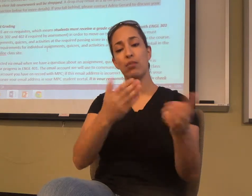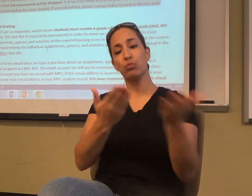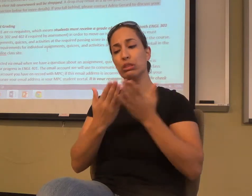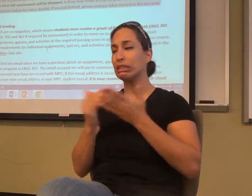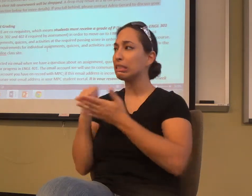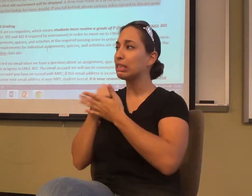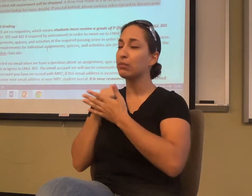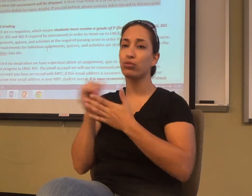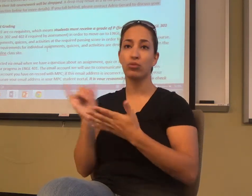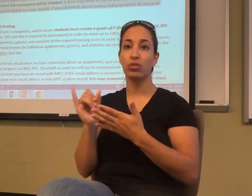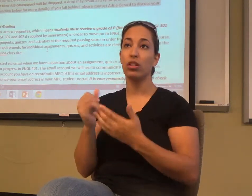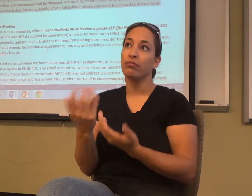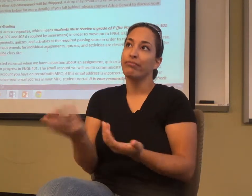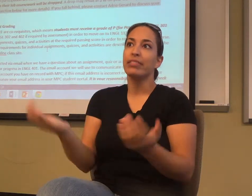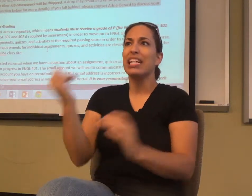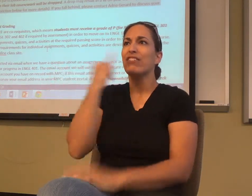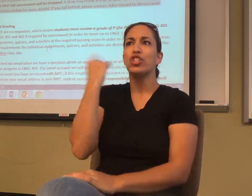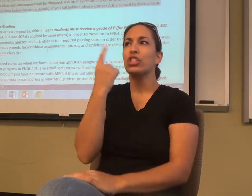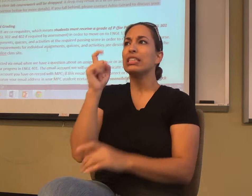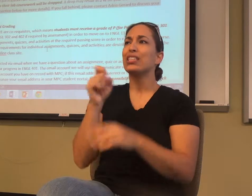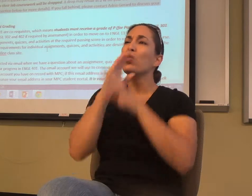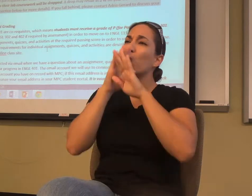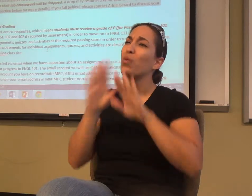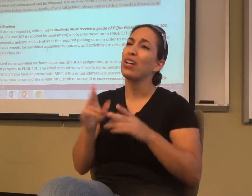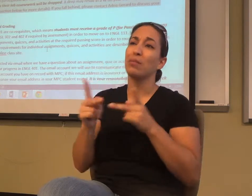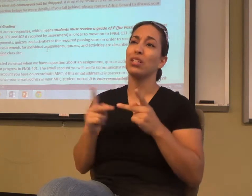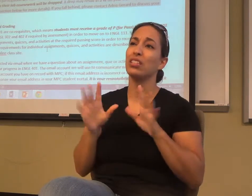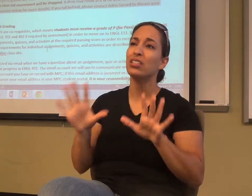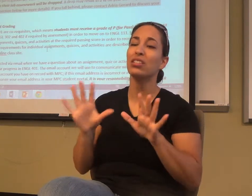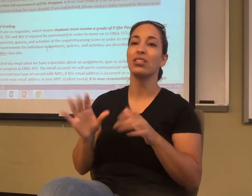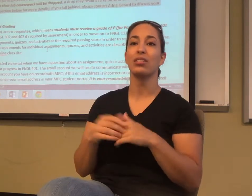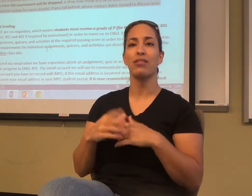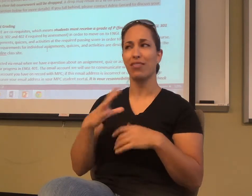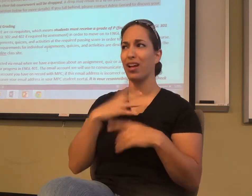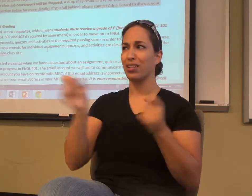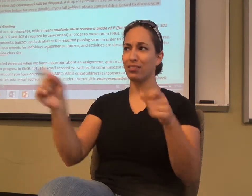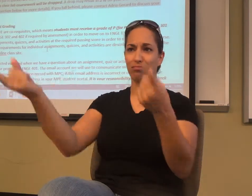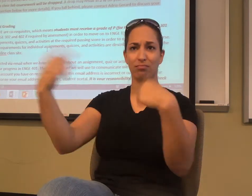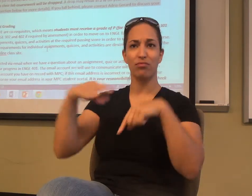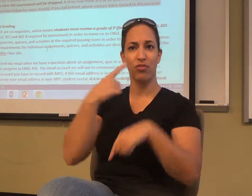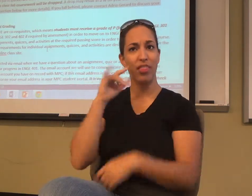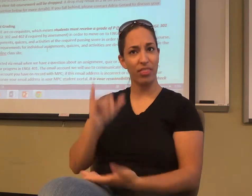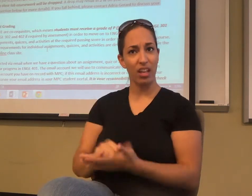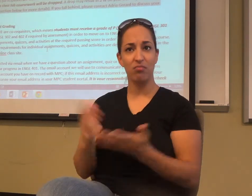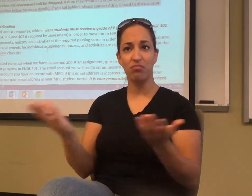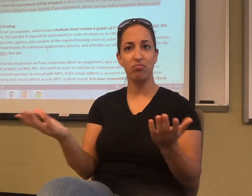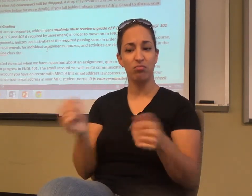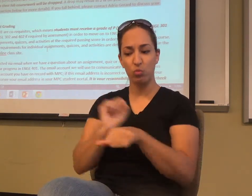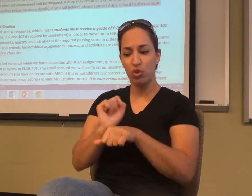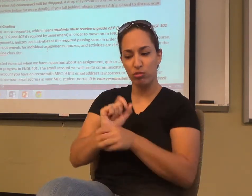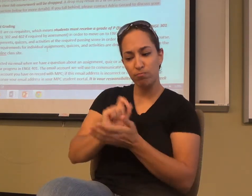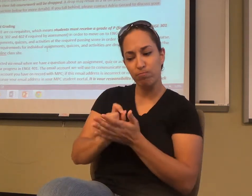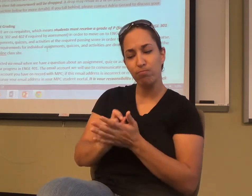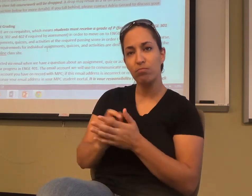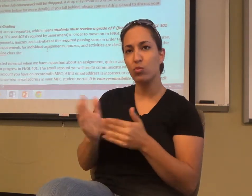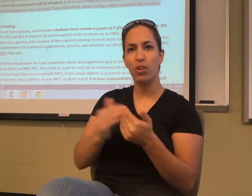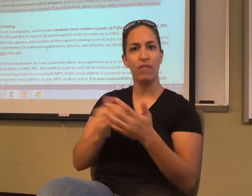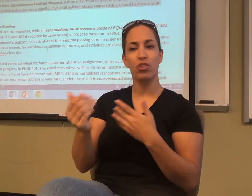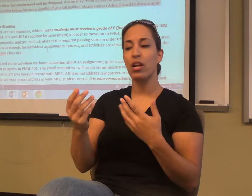quiet place to work and be productive, you can use the ESSC for that. So spend as much time down here as is helpful for you to be successful in your